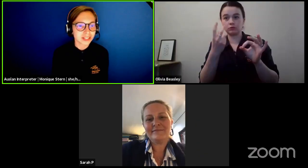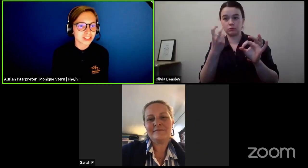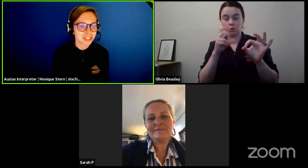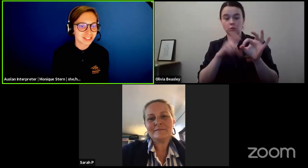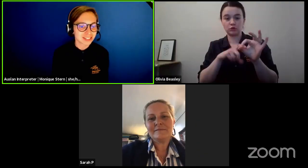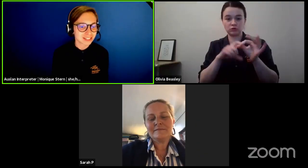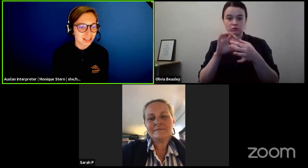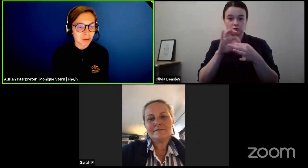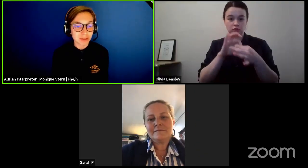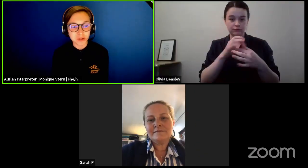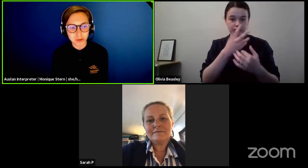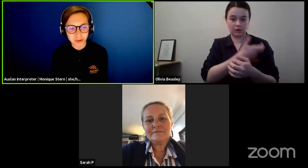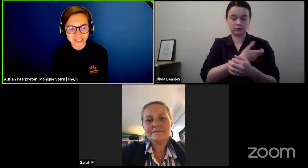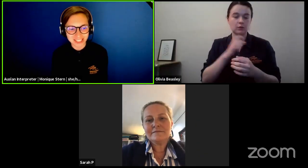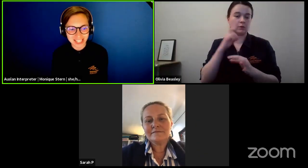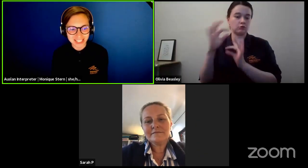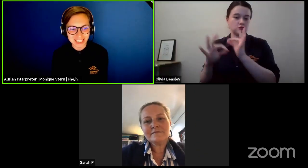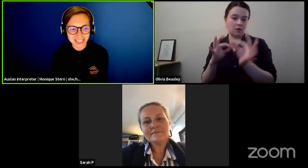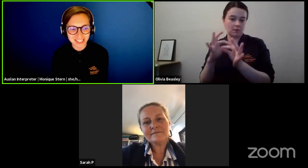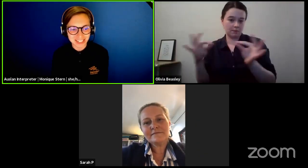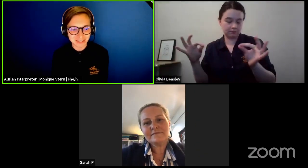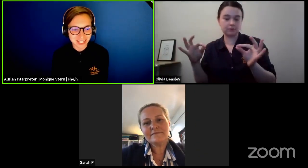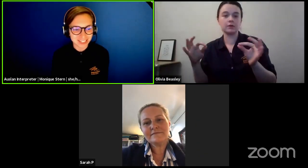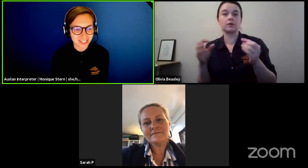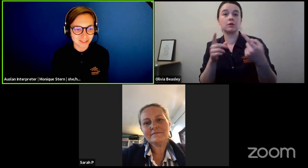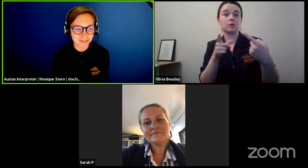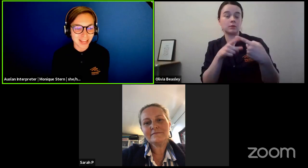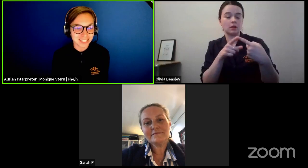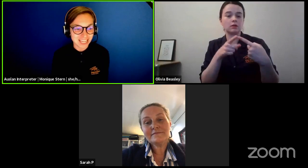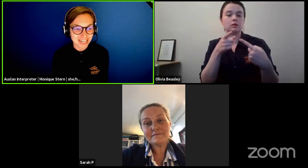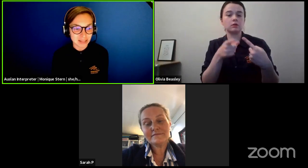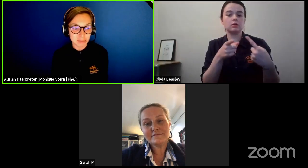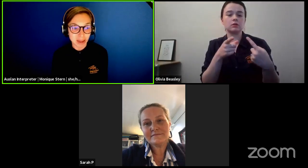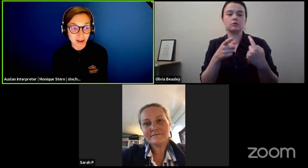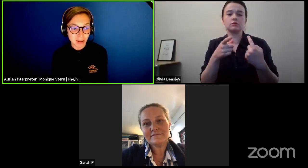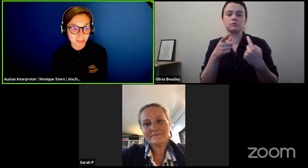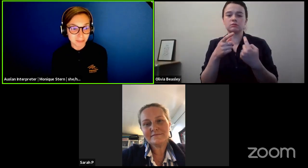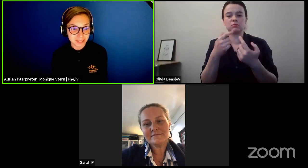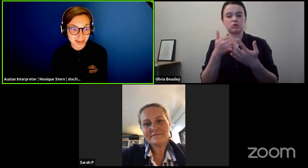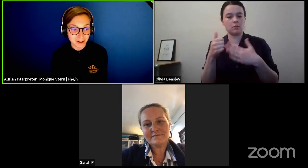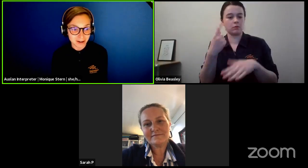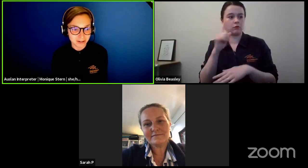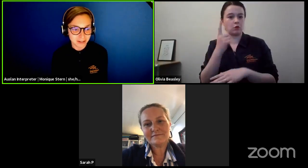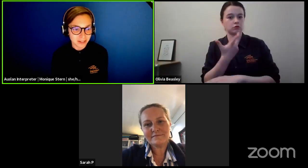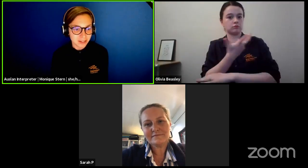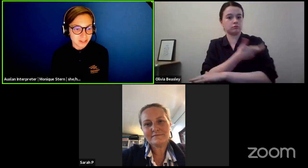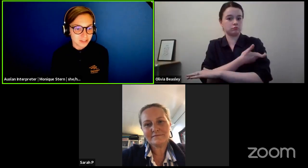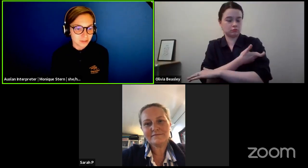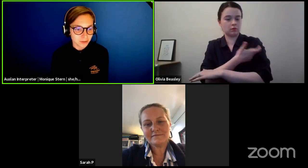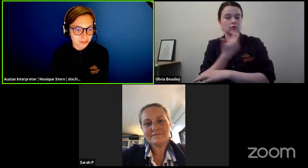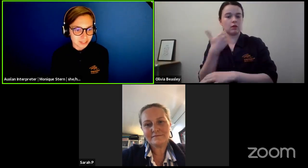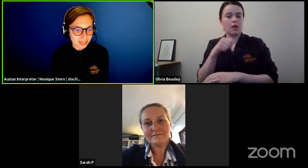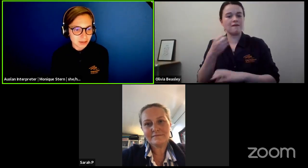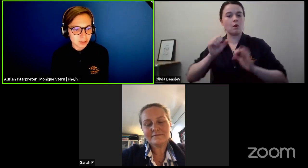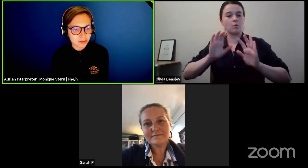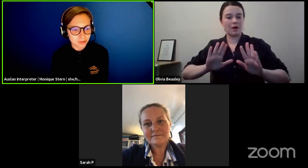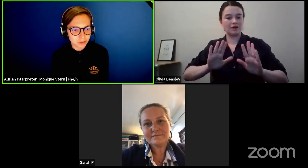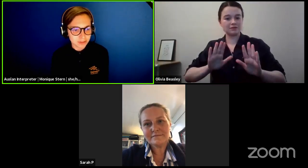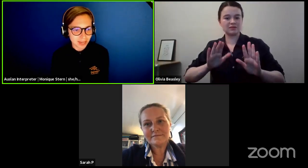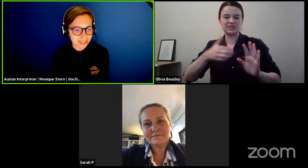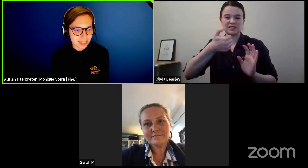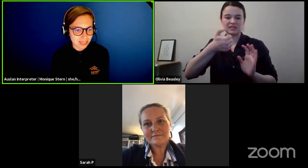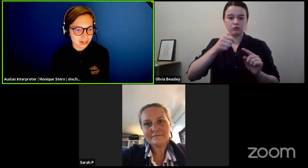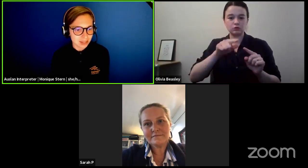So I have one more question, maybe two more questions actually, just in relation to the vaccine, and then we might wrap up with Sarah. So firstly,